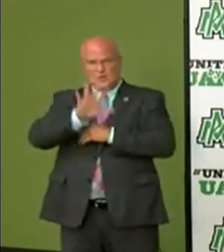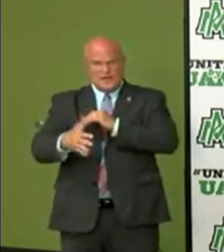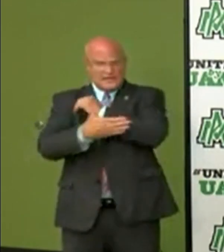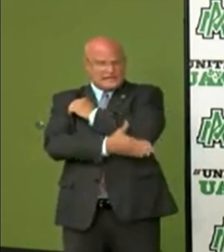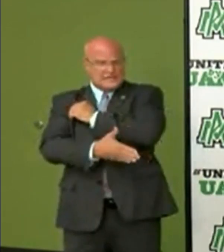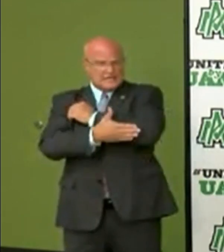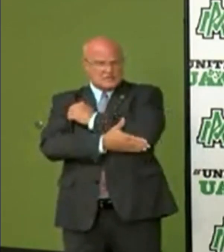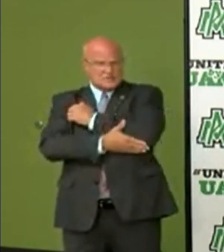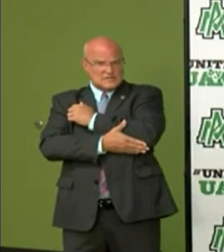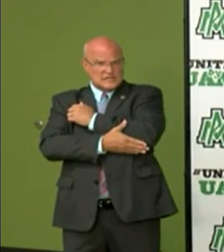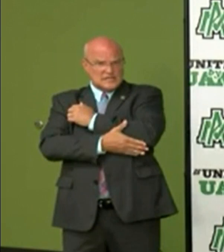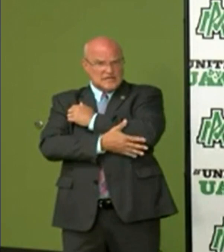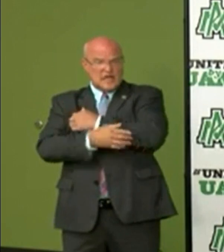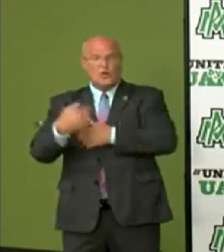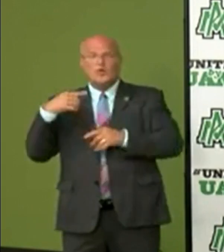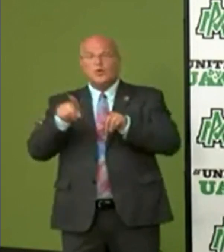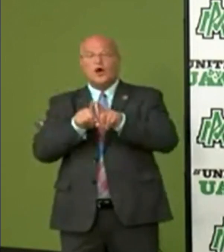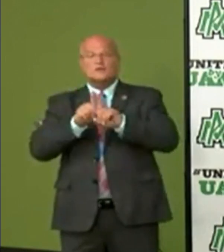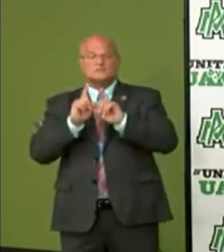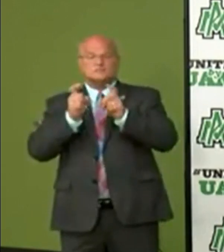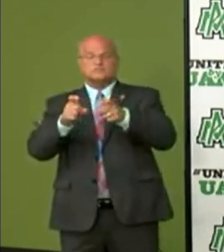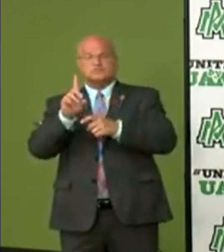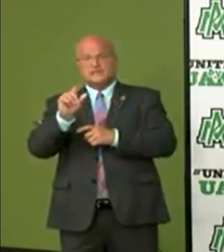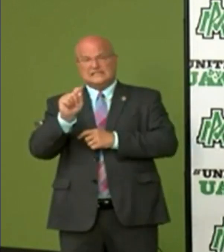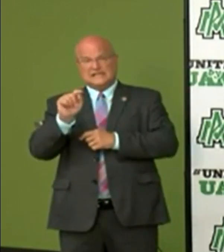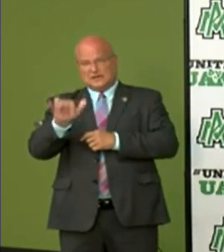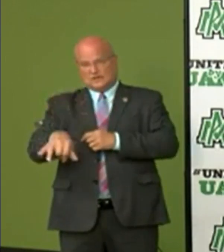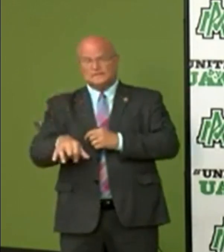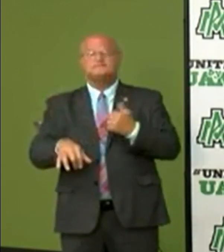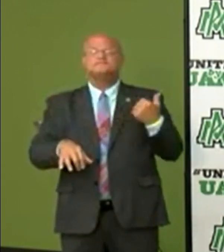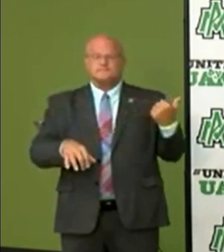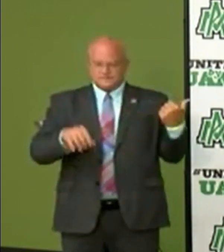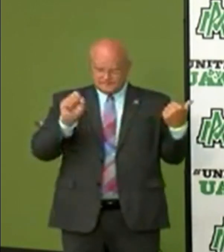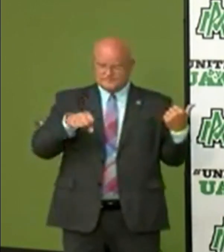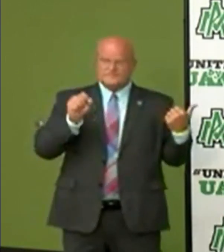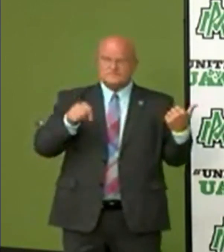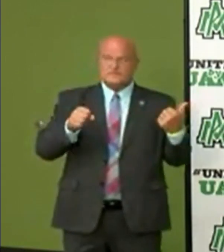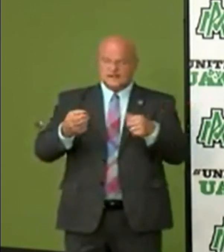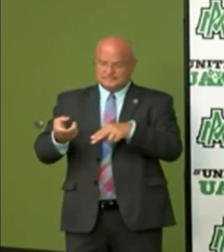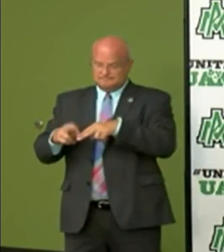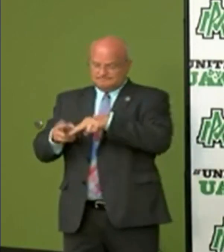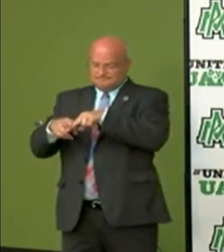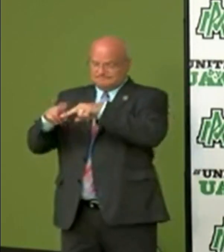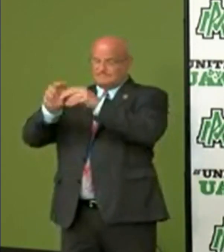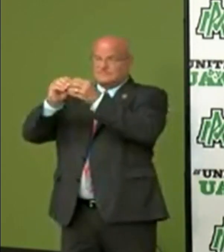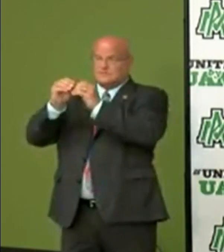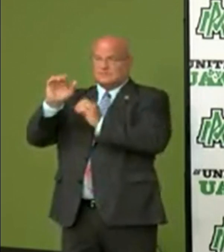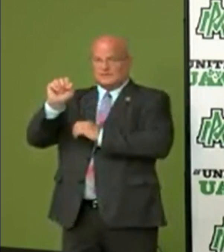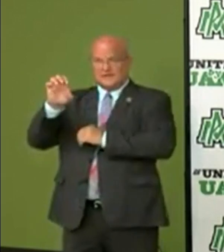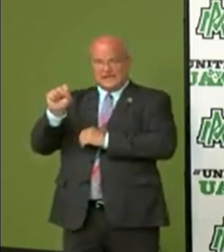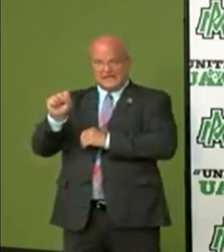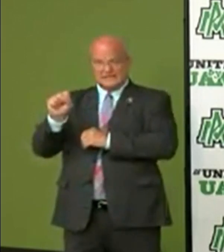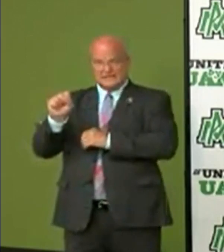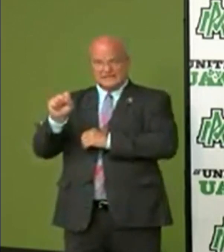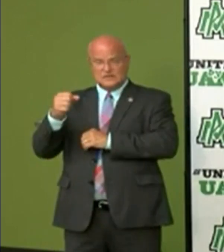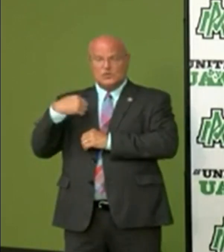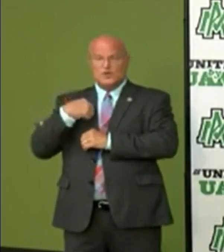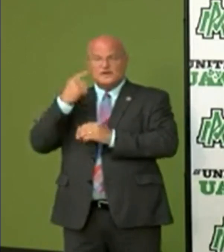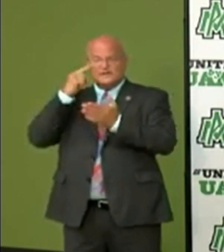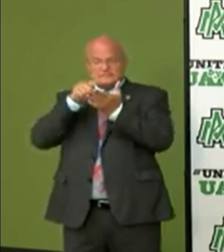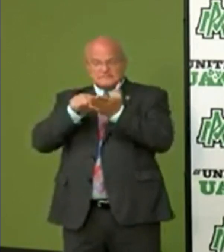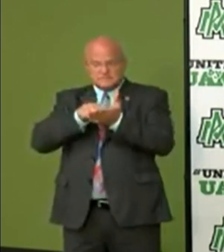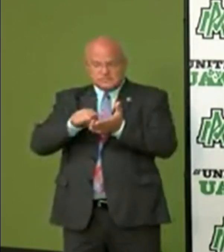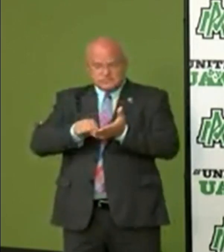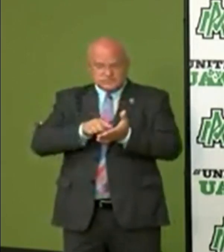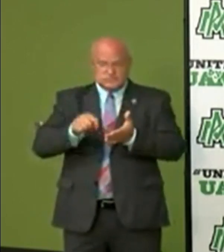country, and we were also contributing our data to that. So yes, there was an increased number of cases. We have again tracked it.